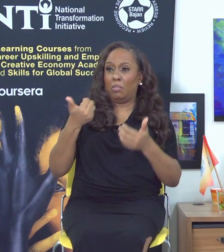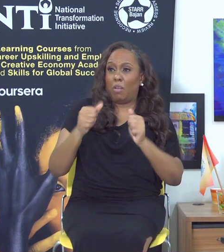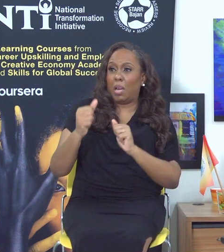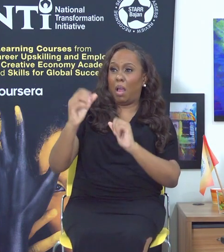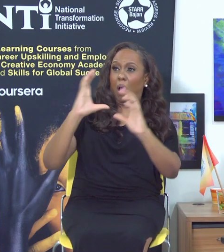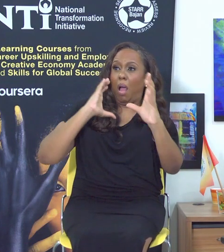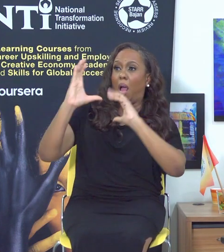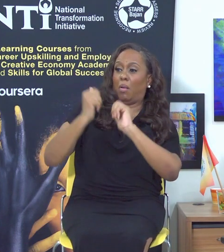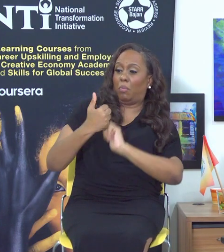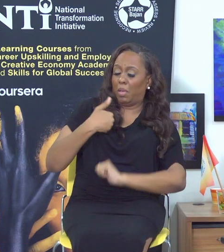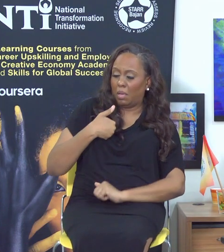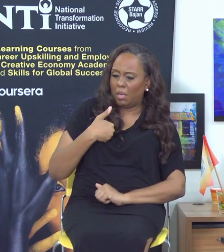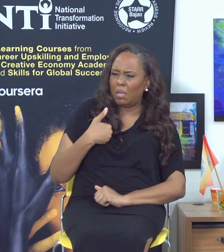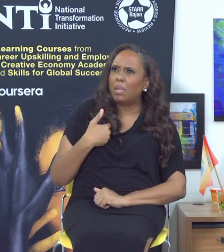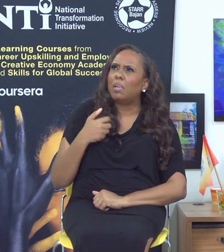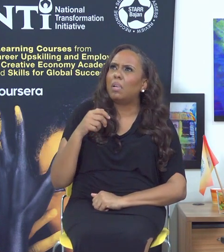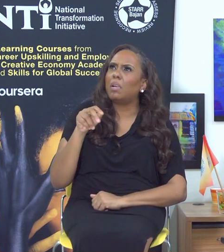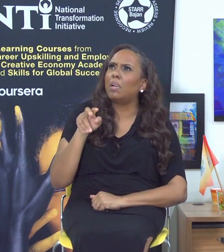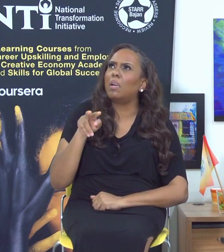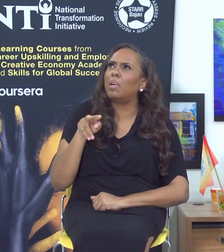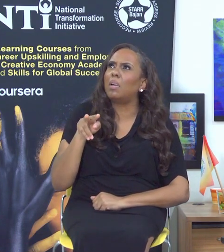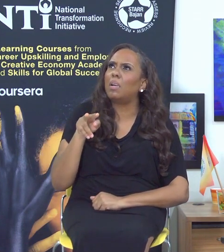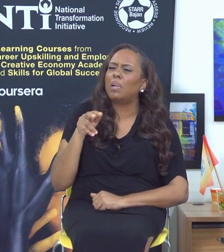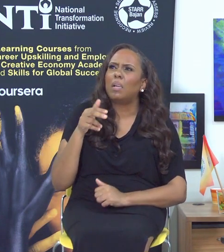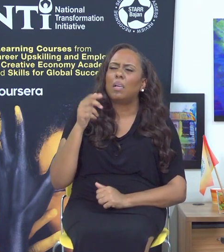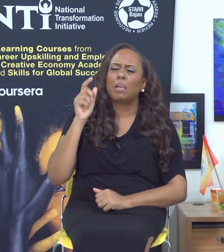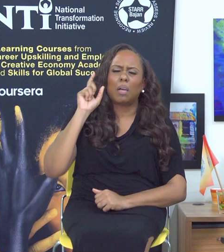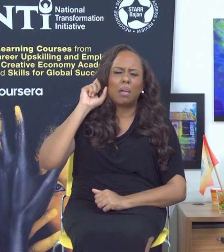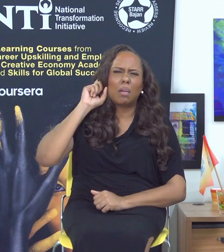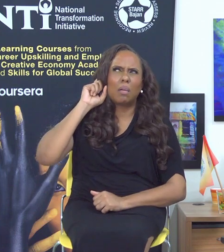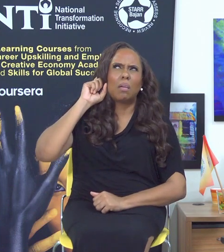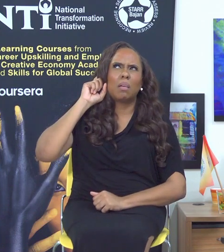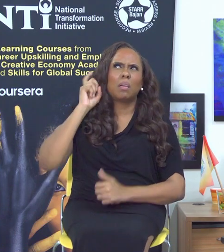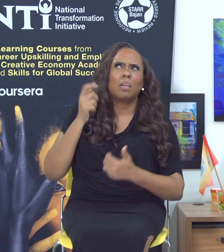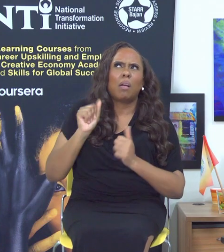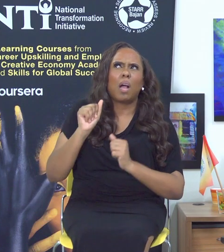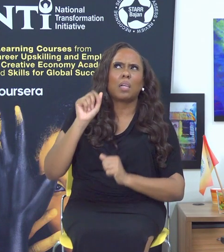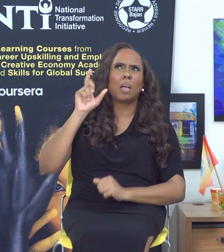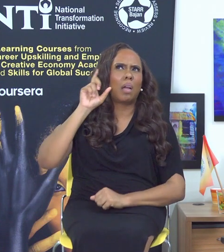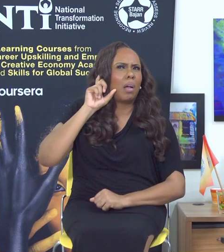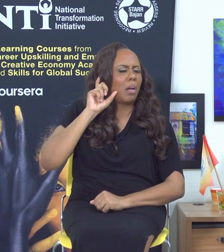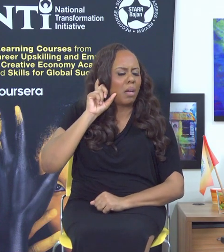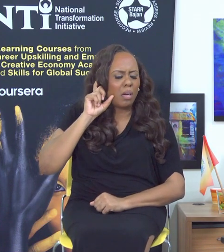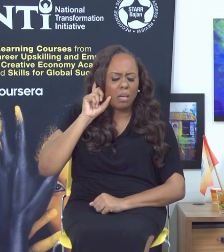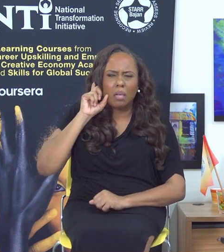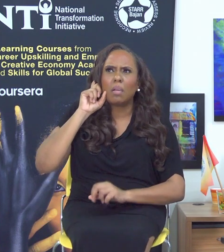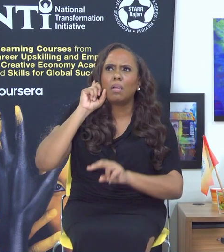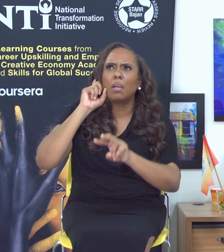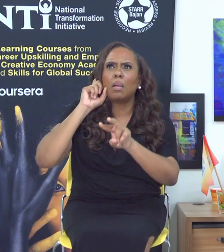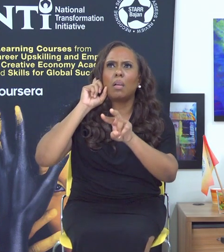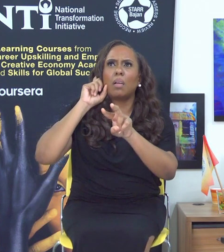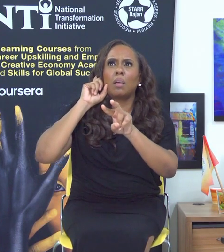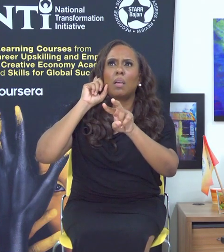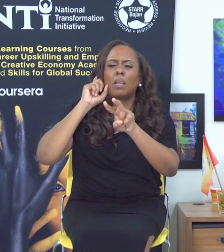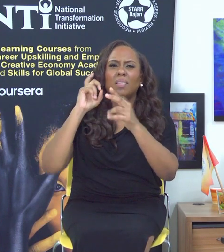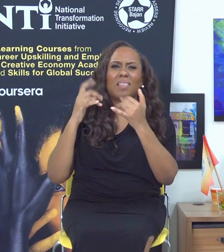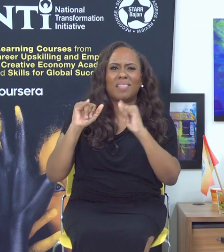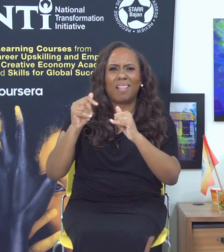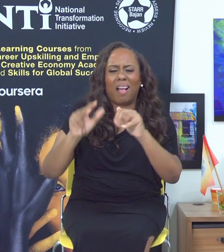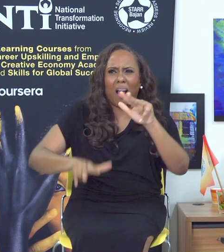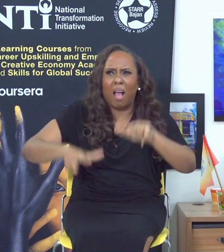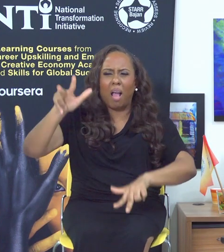new caller, it will be very challenging. You know, I would say I would receive